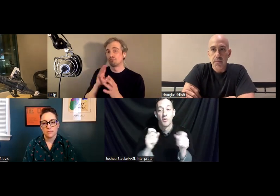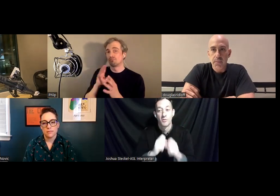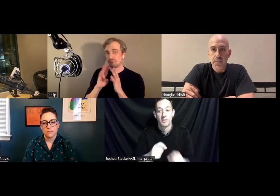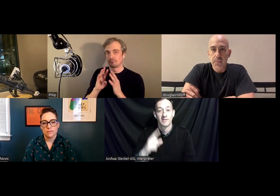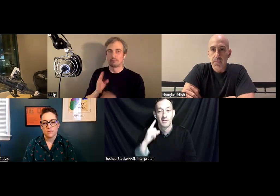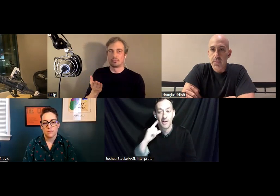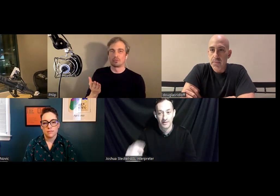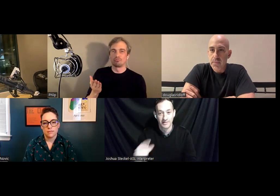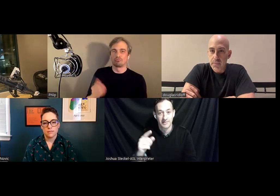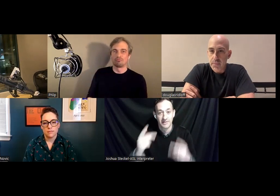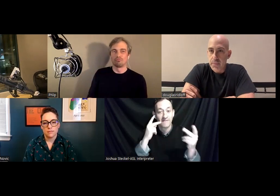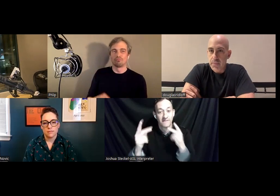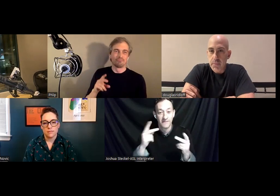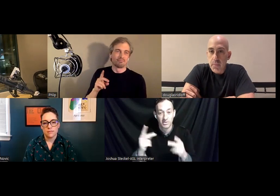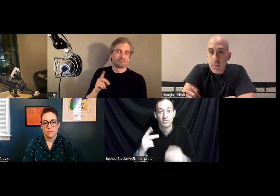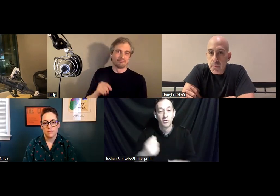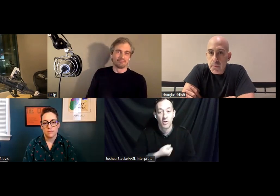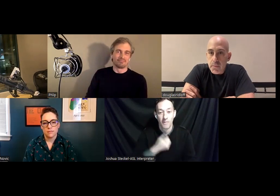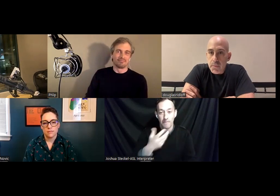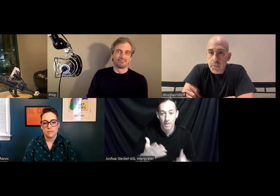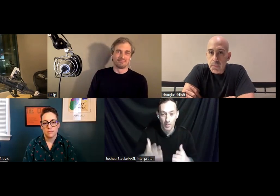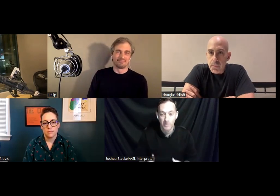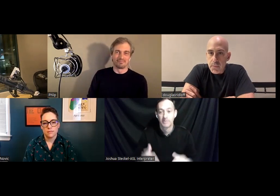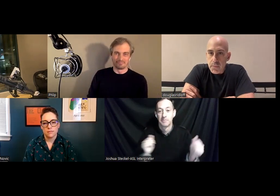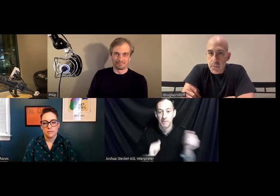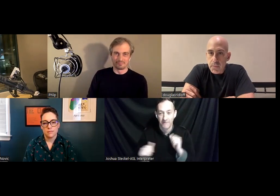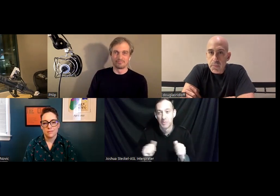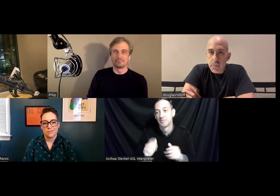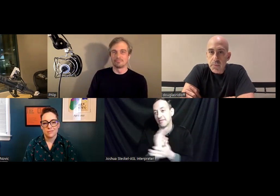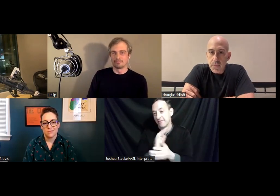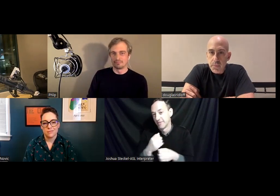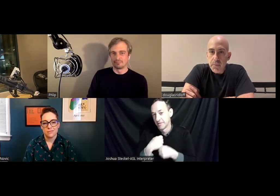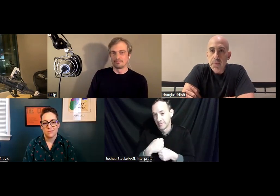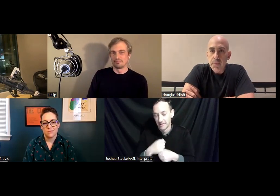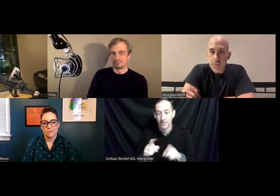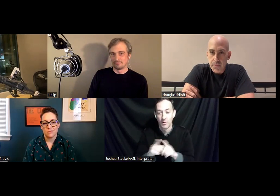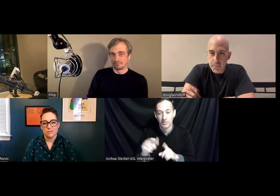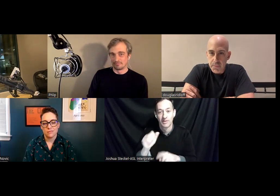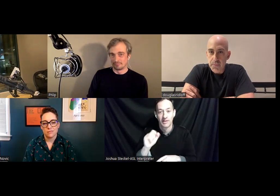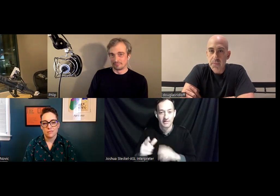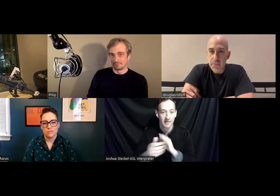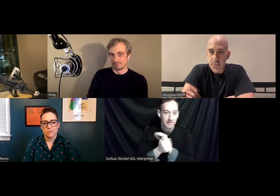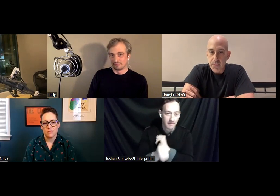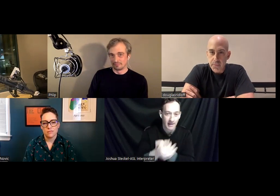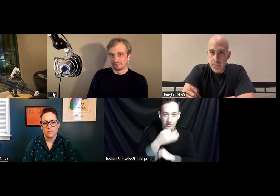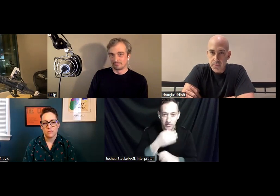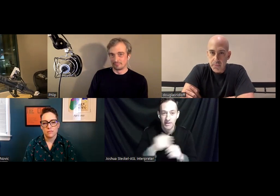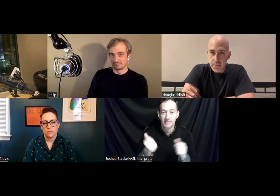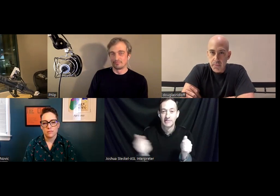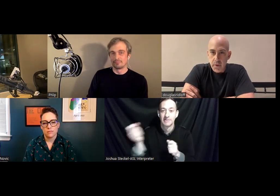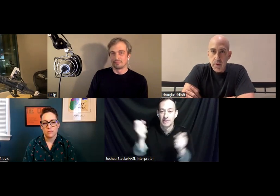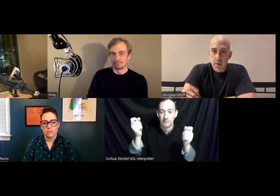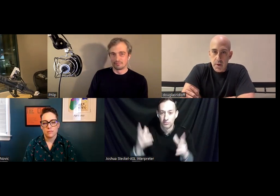visual vernacular artist in the form of poetry, performance, and filmmaking. He's also an ASL master and the executive director of